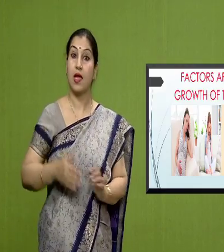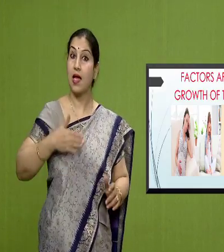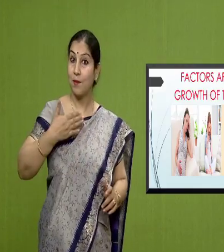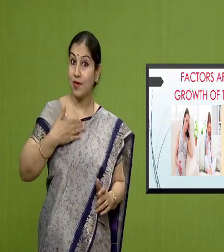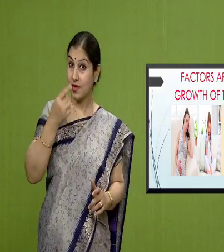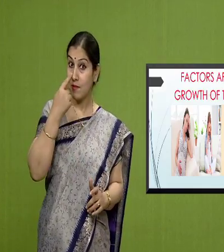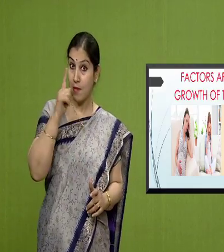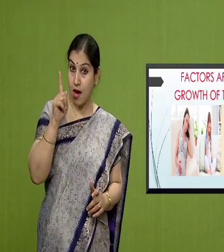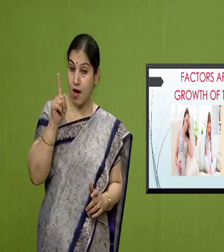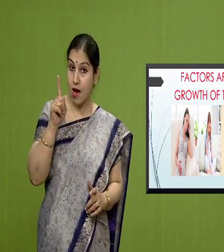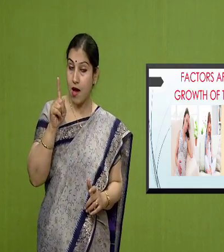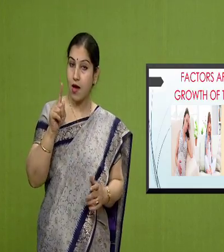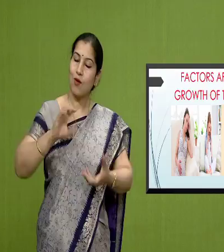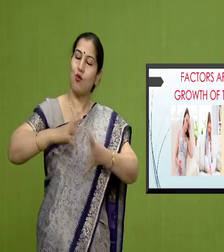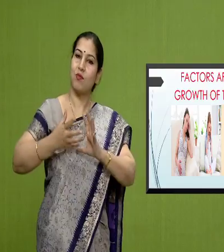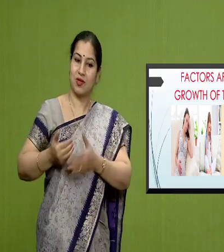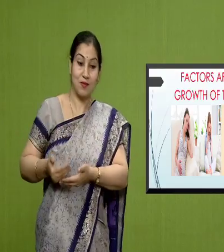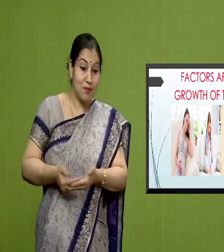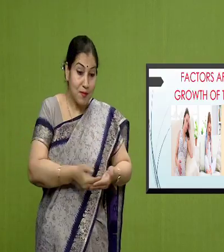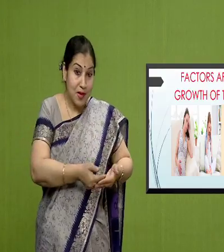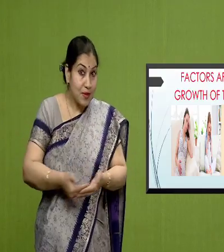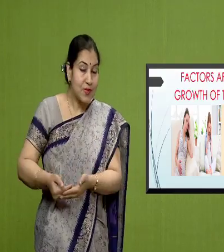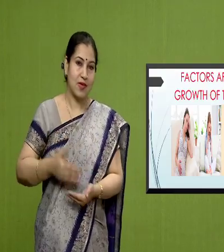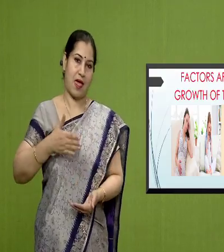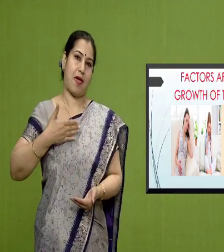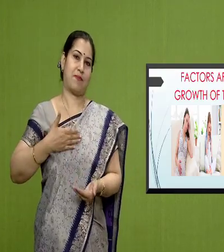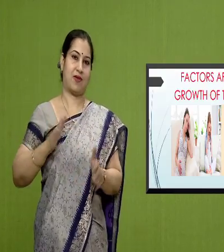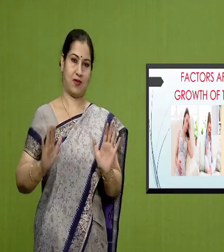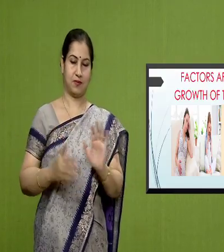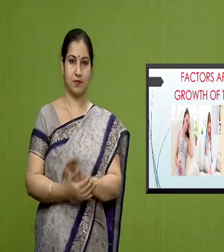Happy mother gives birth to a happy baby.